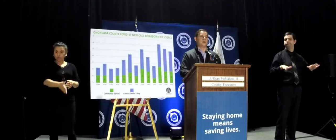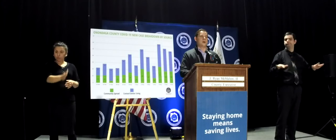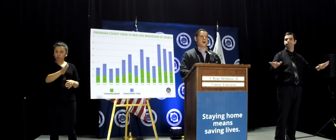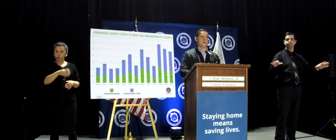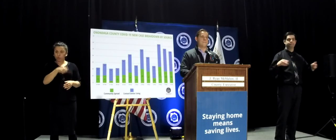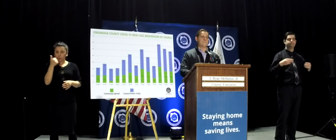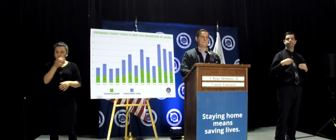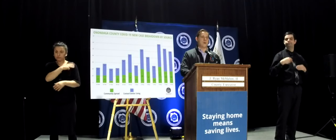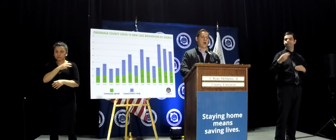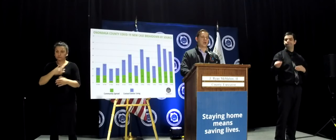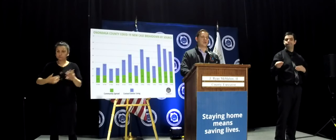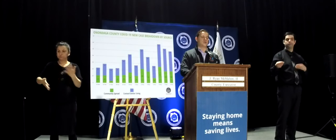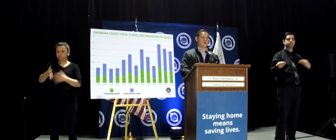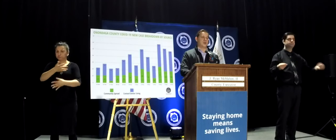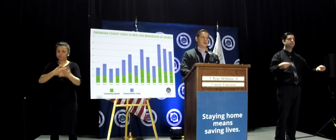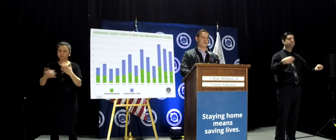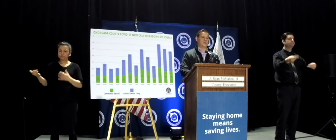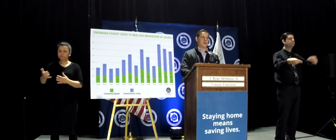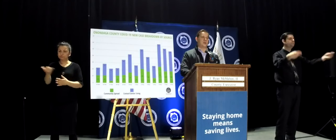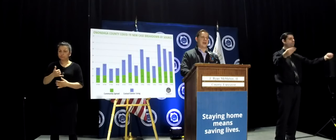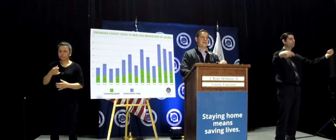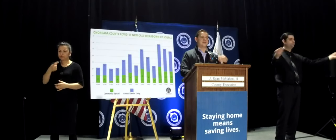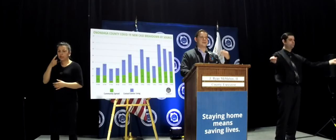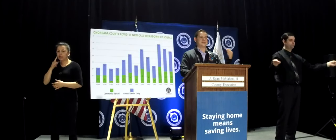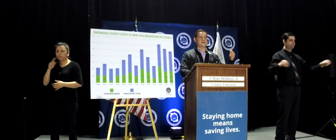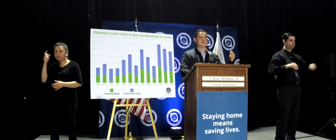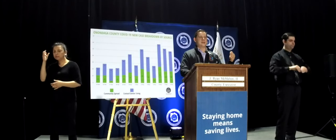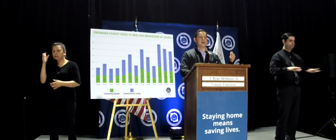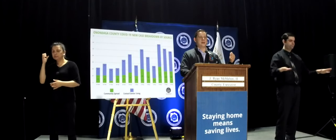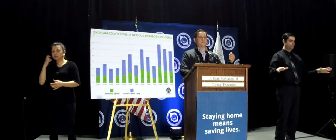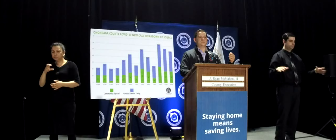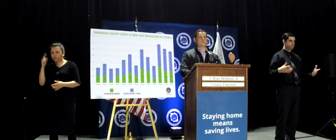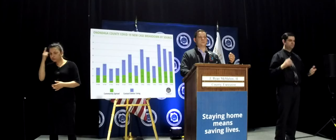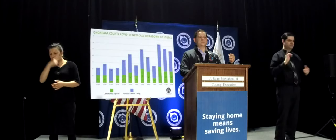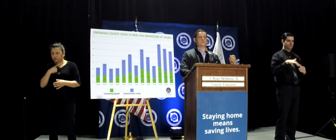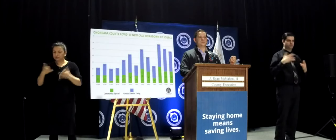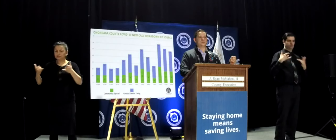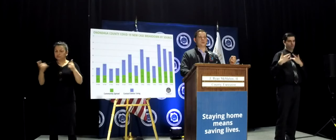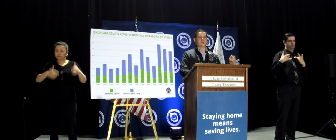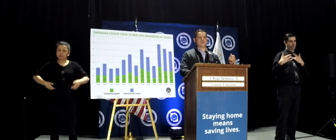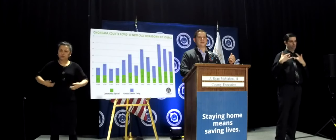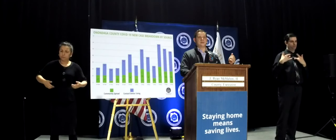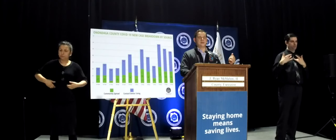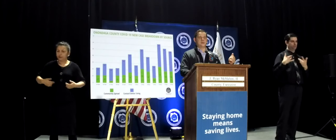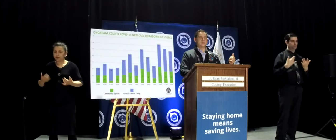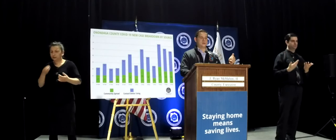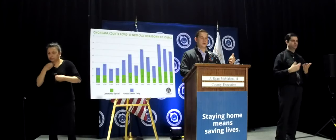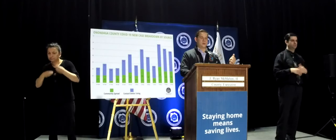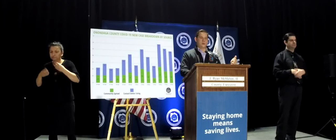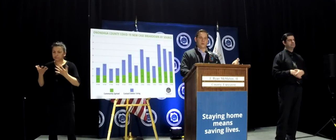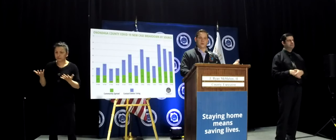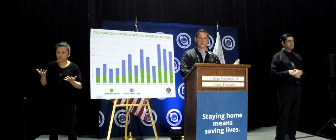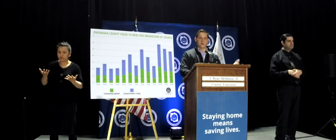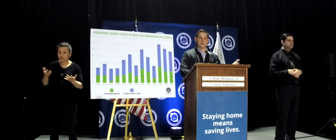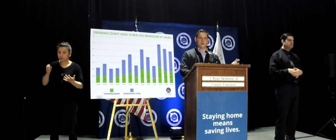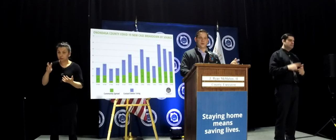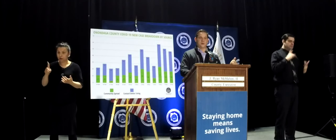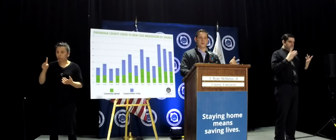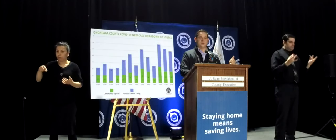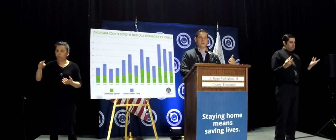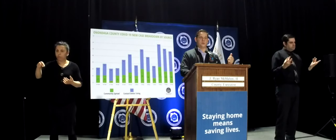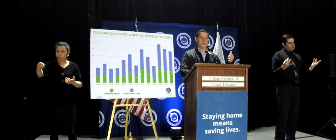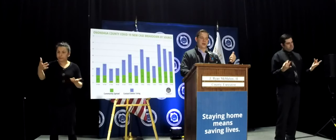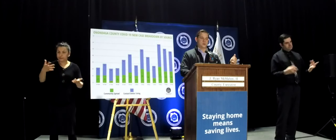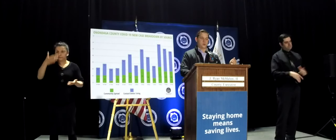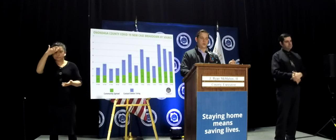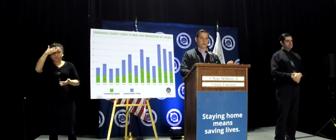Our concern is that when you have these whether it's, we went through Easter,